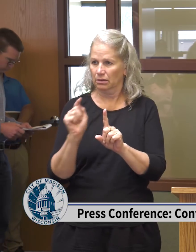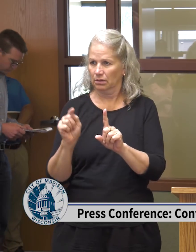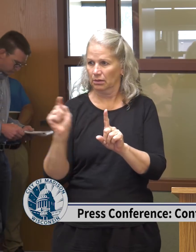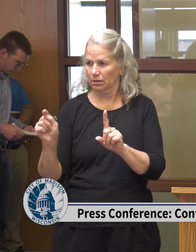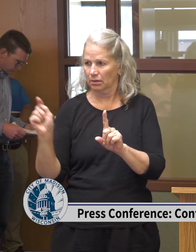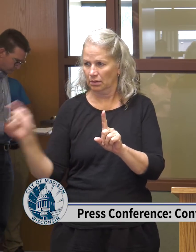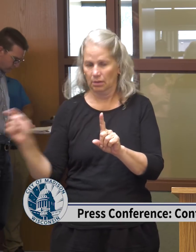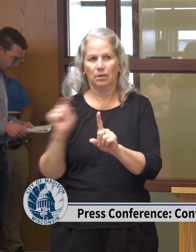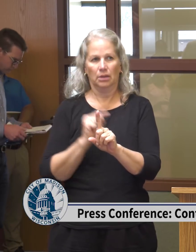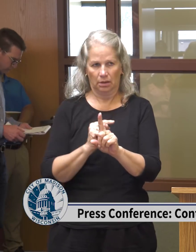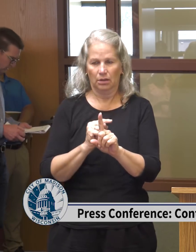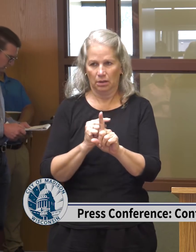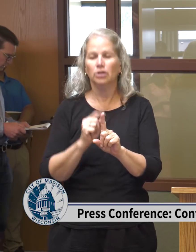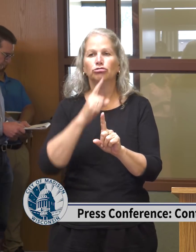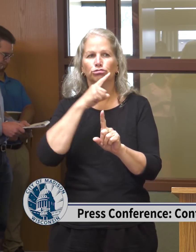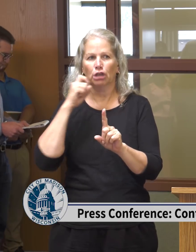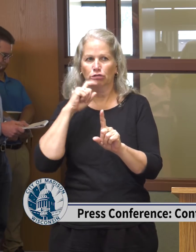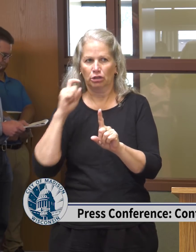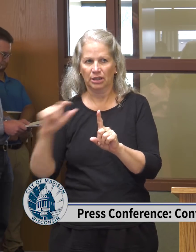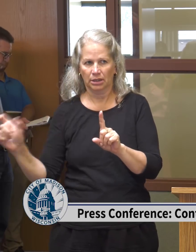be in pretty good shape.